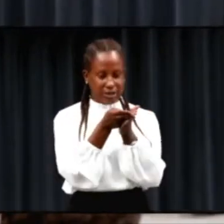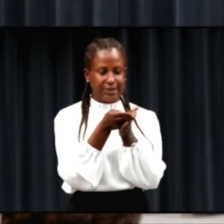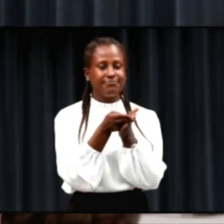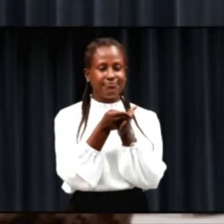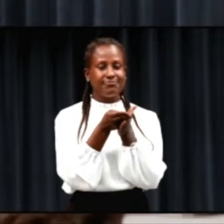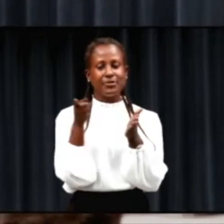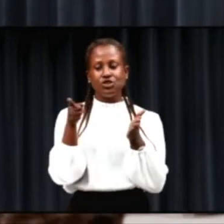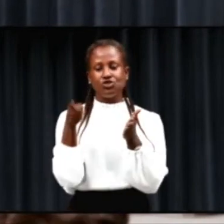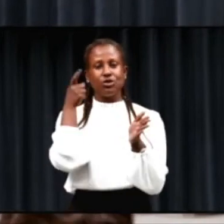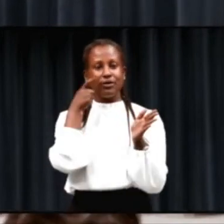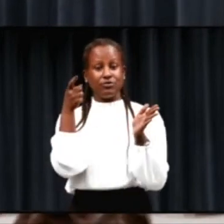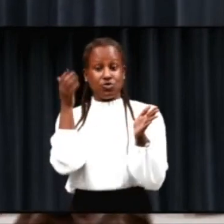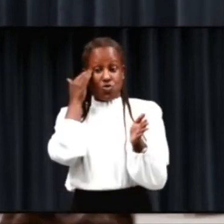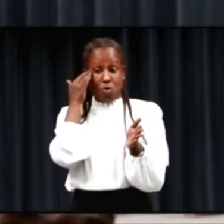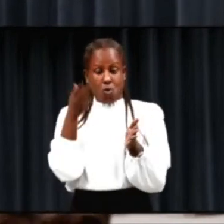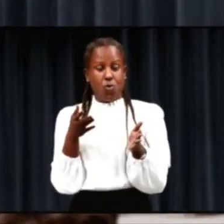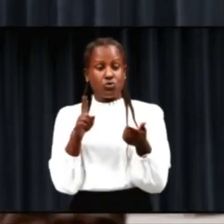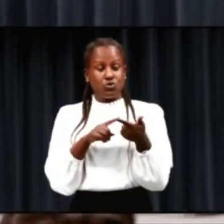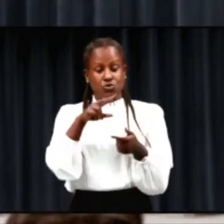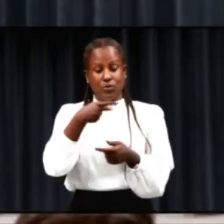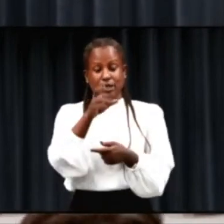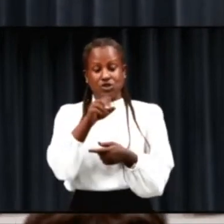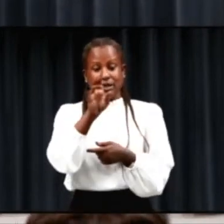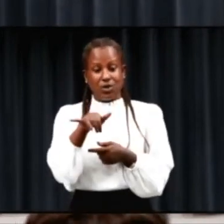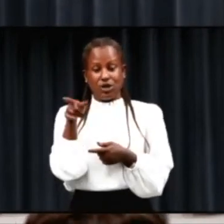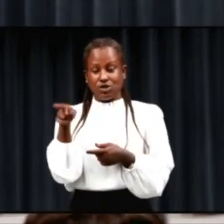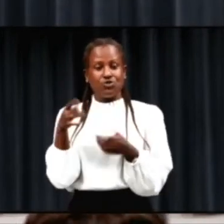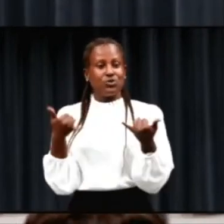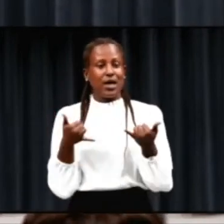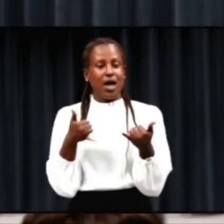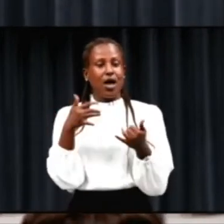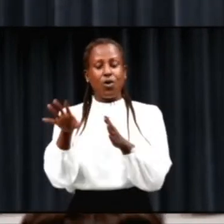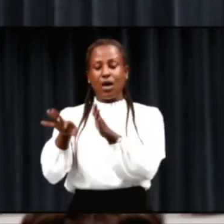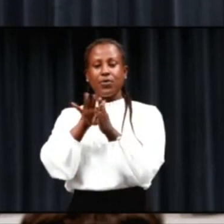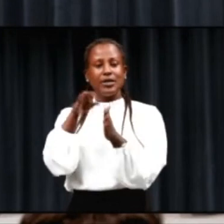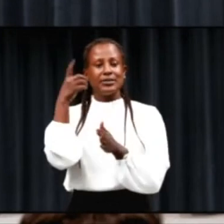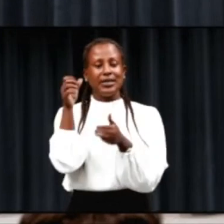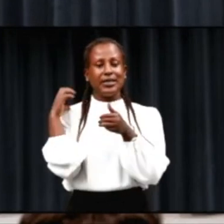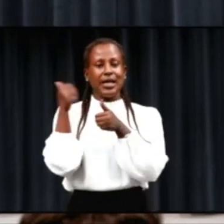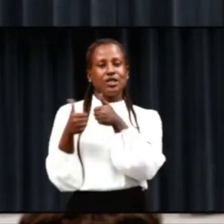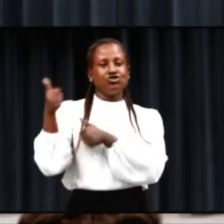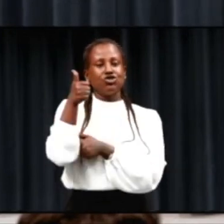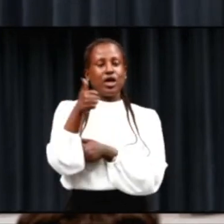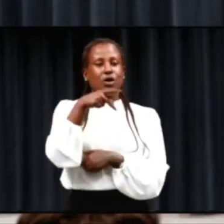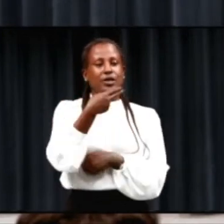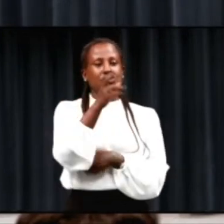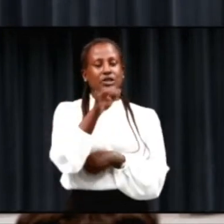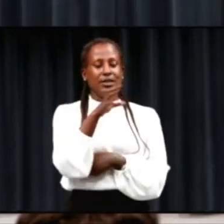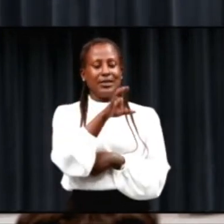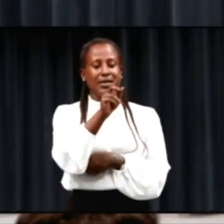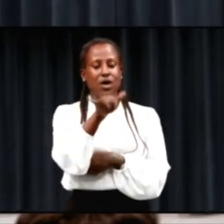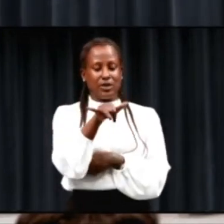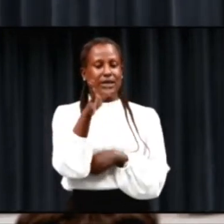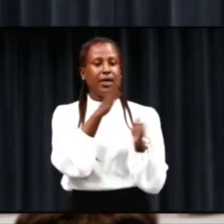known to the citizens and residents of Prince George's County that you have been appointed as chair of the Prince George's County Planning Board, Maryland